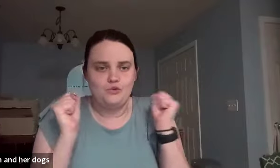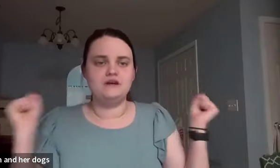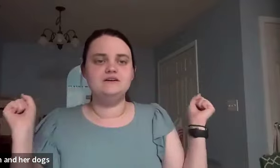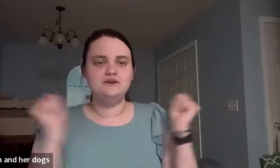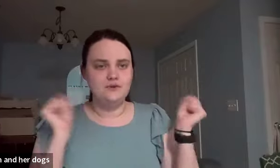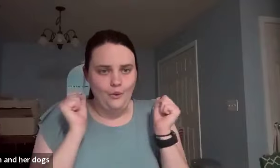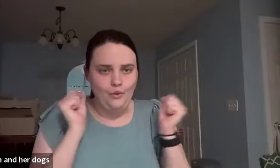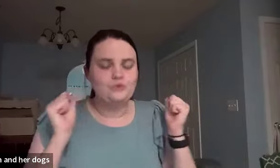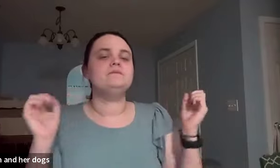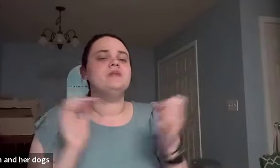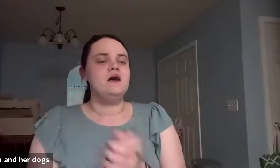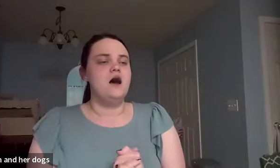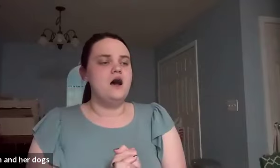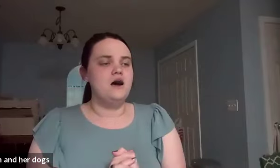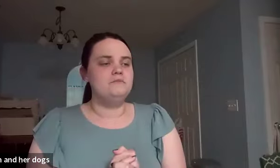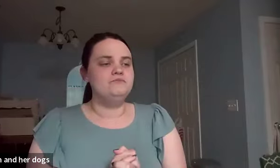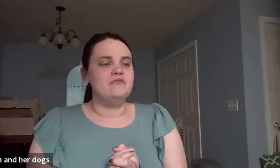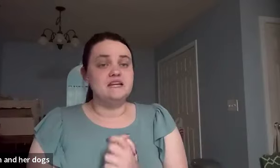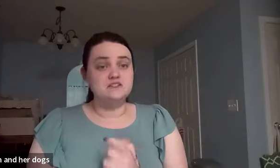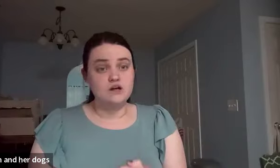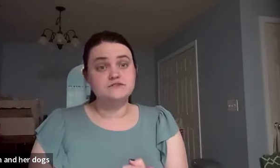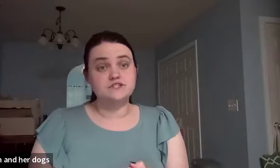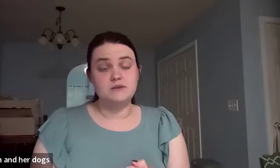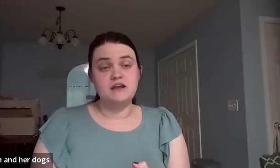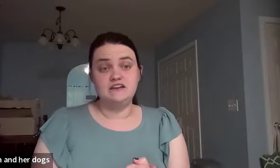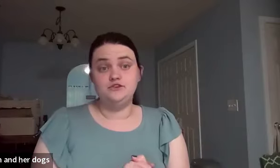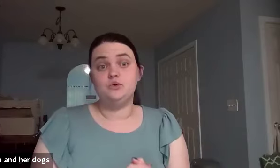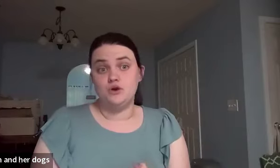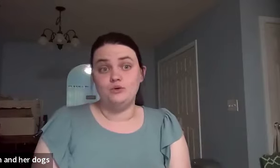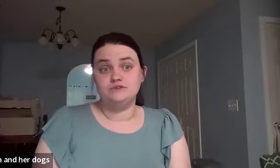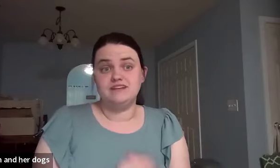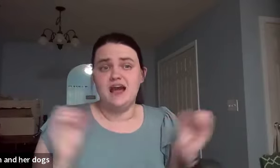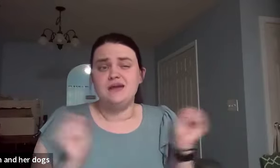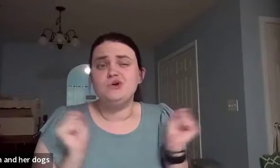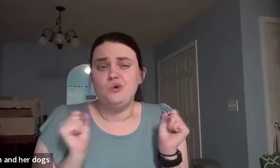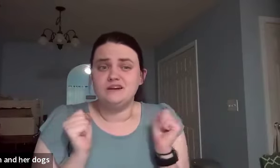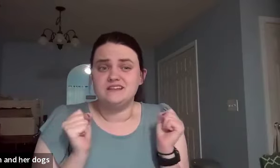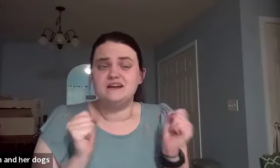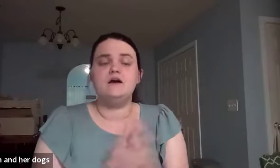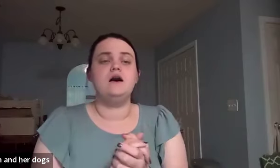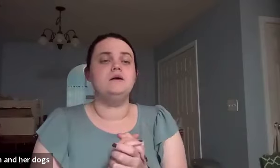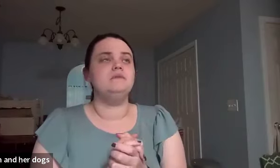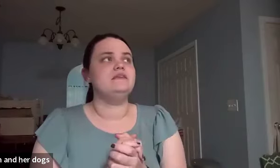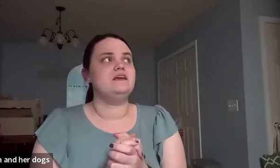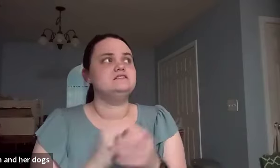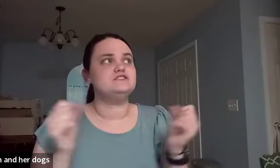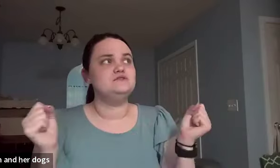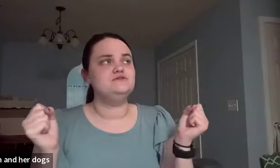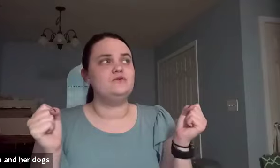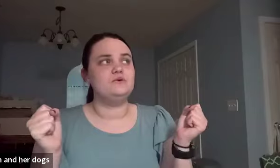Cold. Cold. That is also for talking about if you are cold. Like I'm cold outside. That is also for